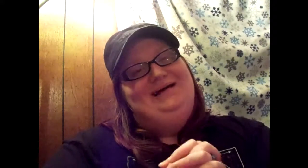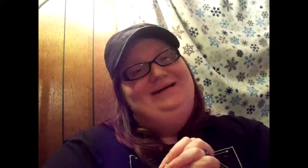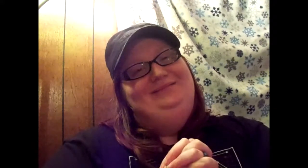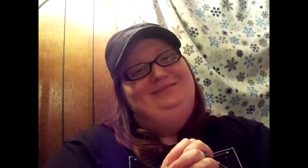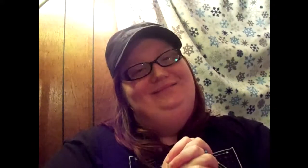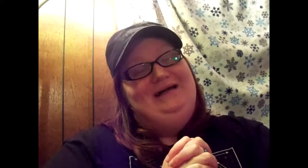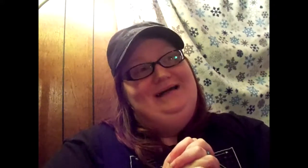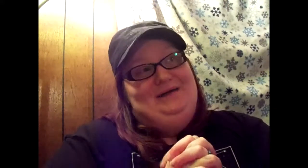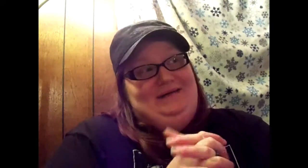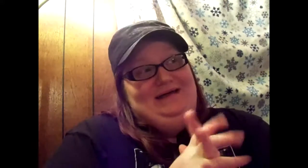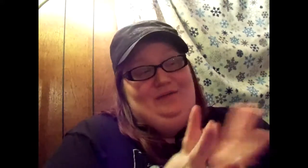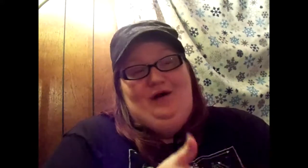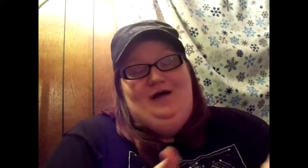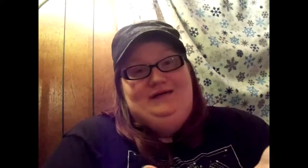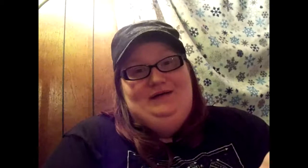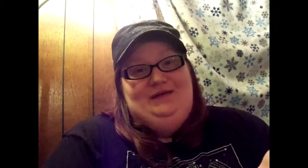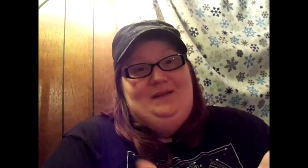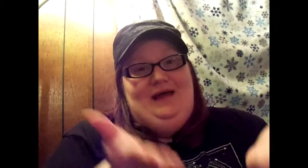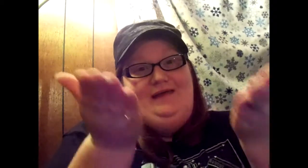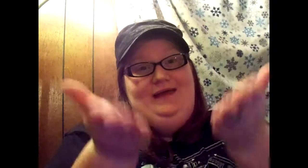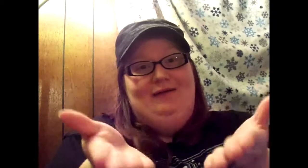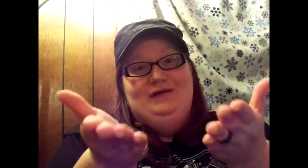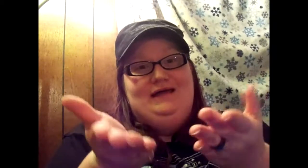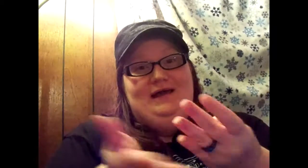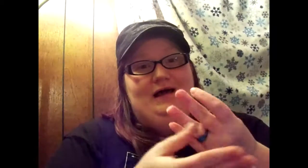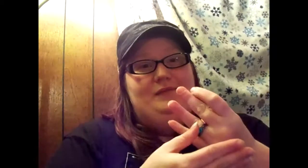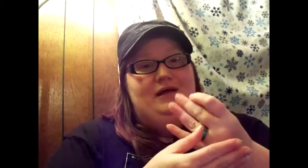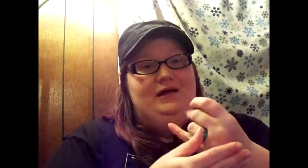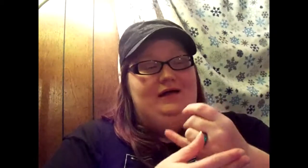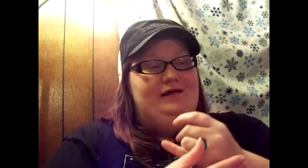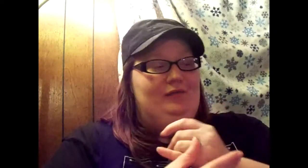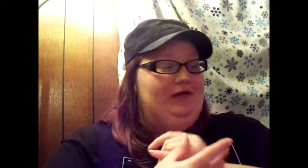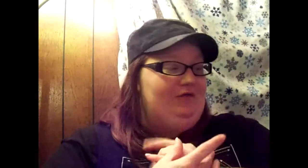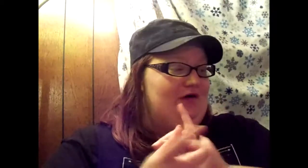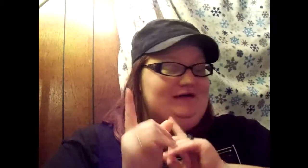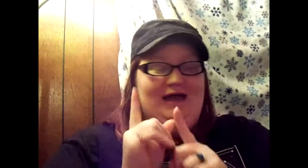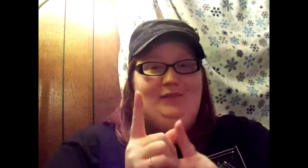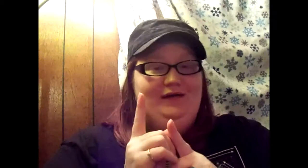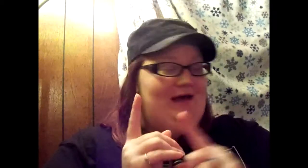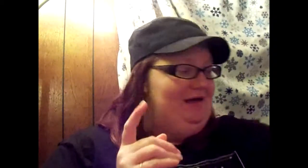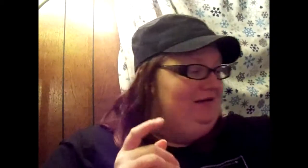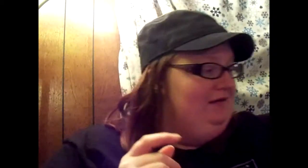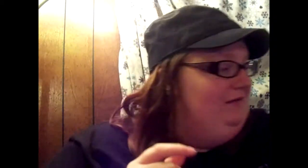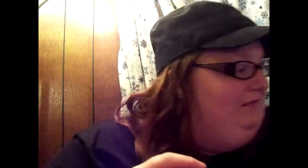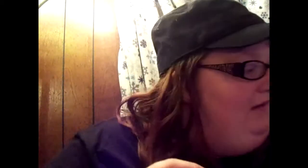really, really, you see that we're obviously doing something. I had the camera set up, the first camera that,